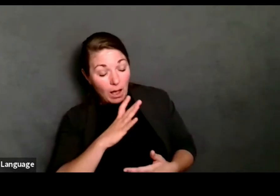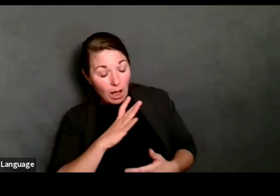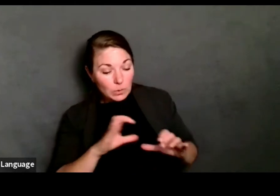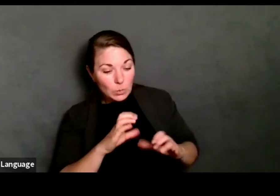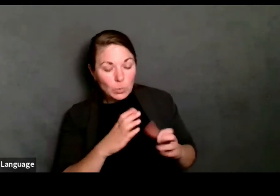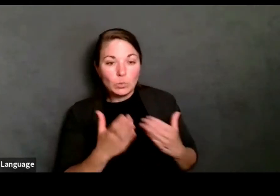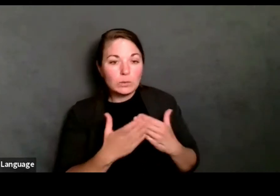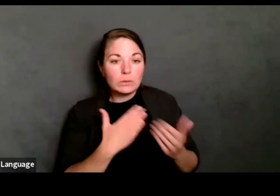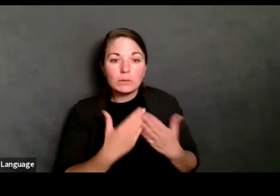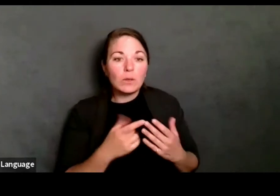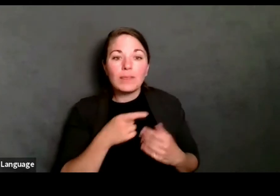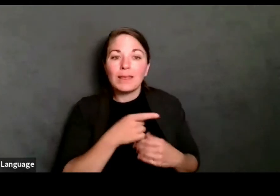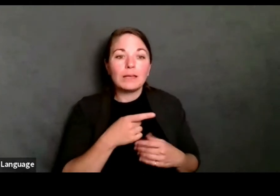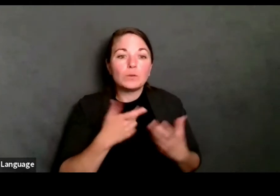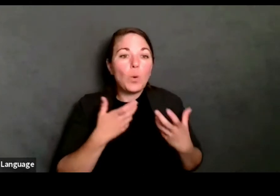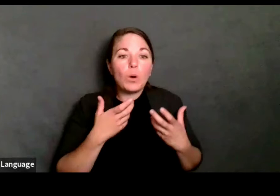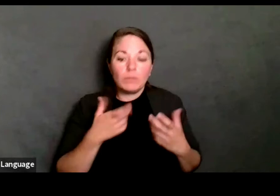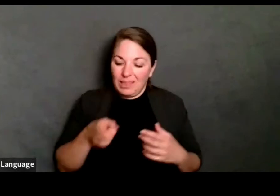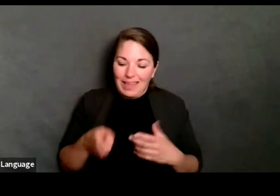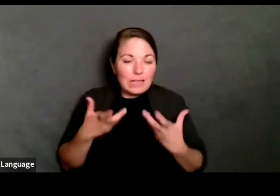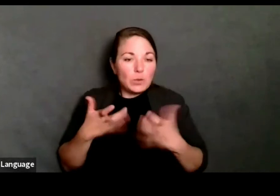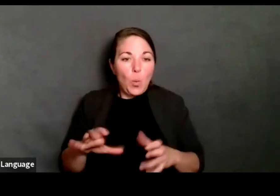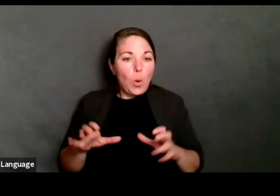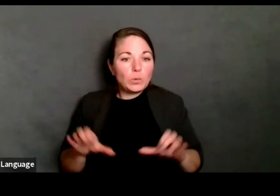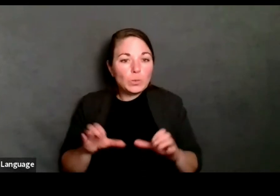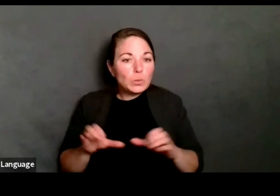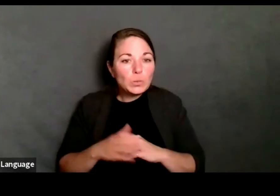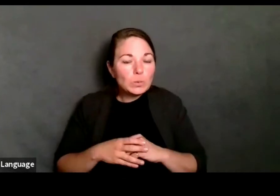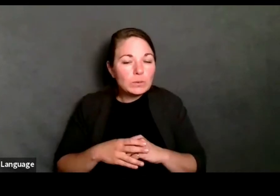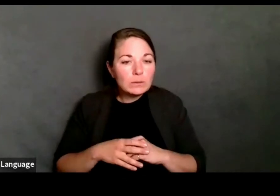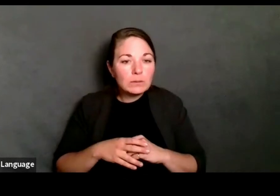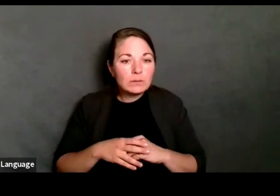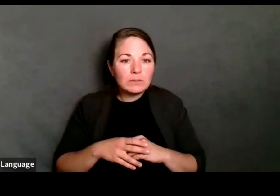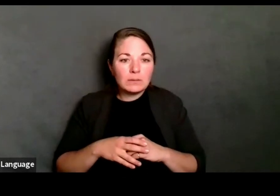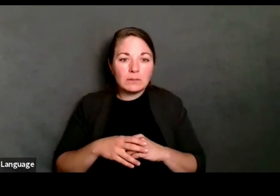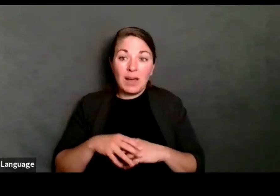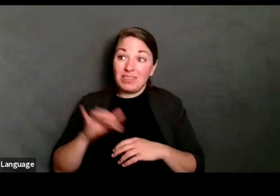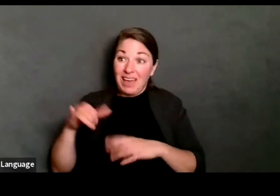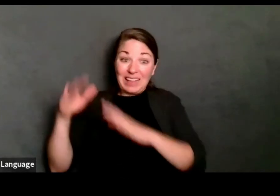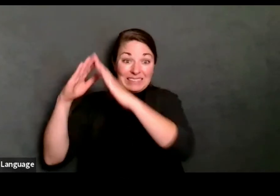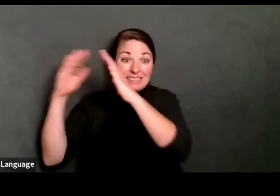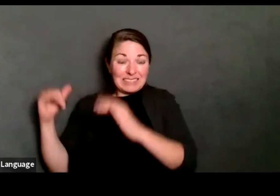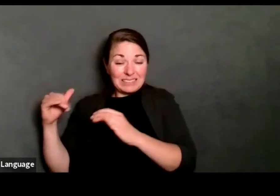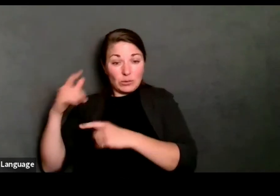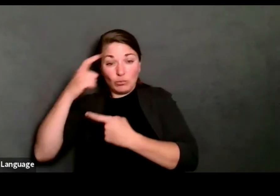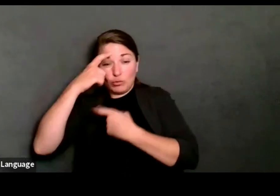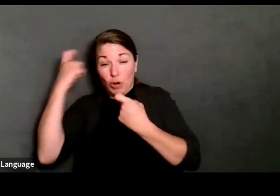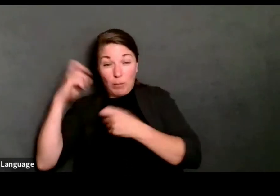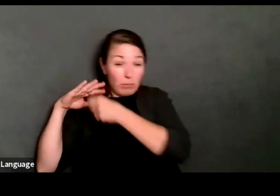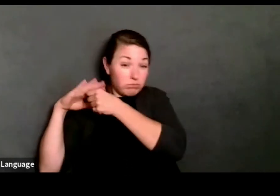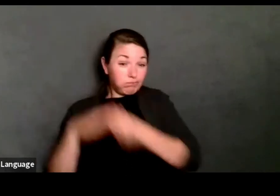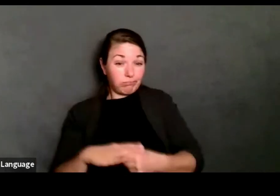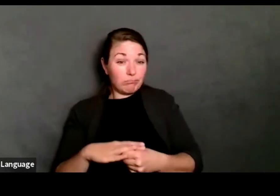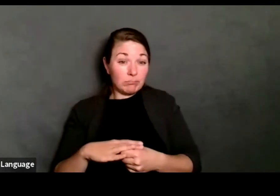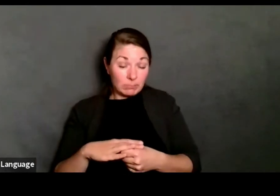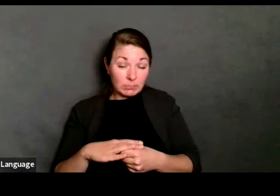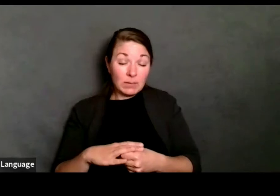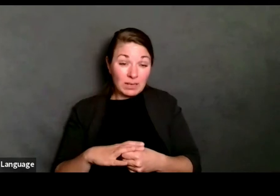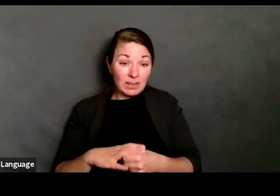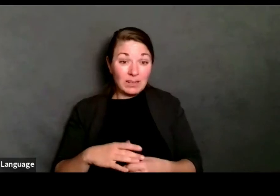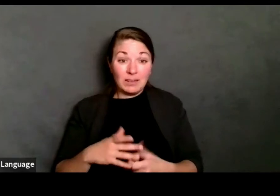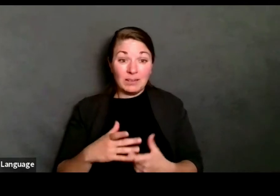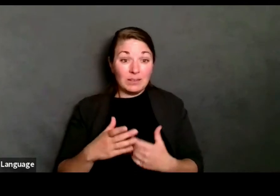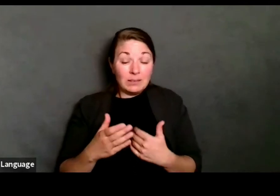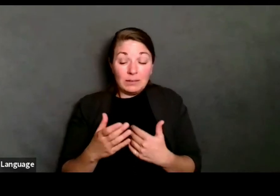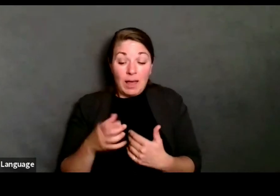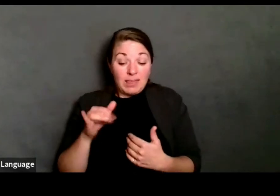want them making a police report if they are only doing so to please you. I believe that one of the most important things that